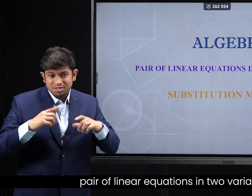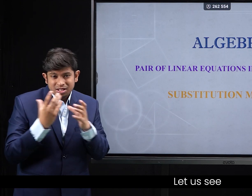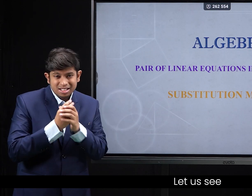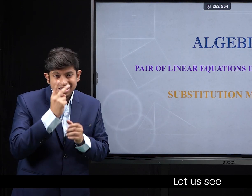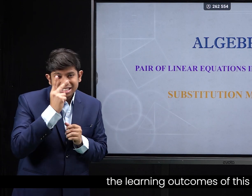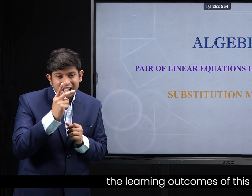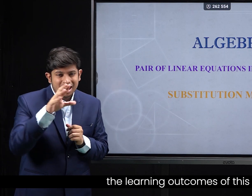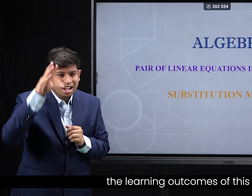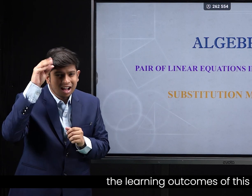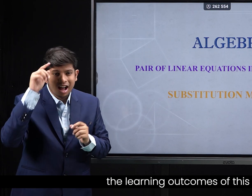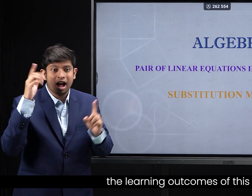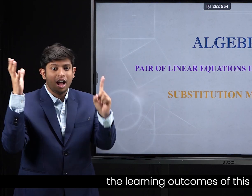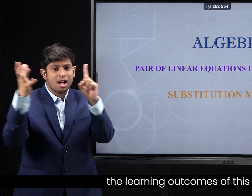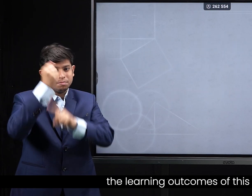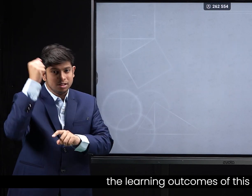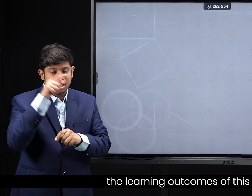Let us see the learning outcomes of this session.